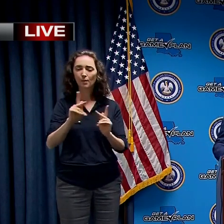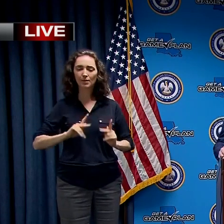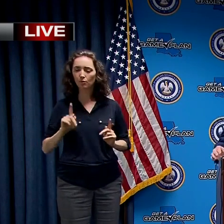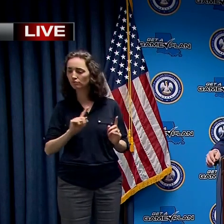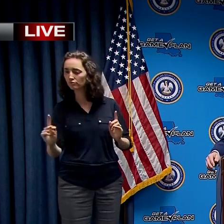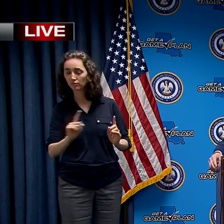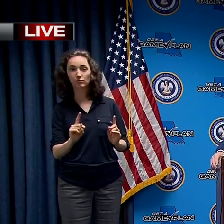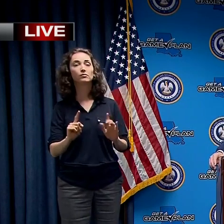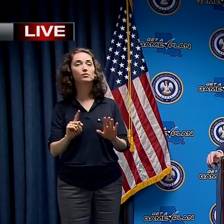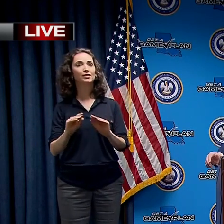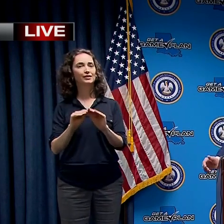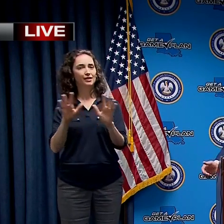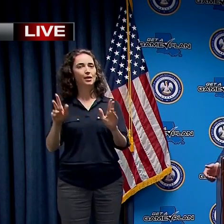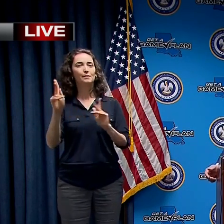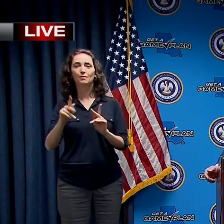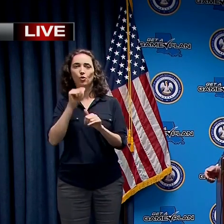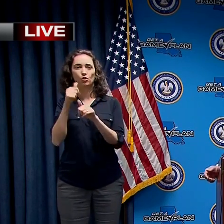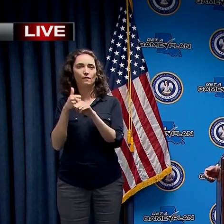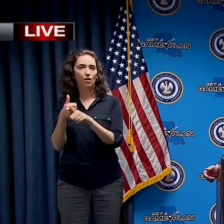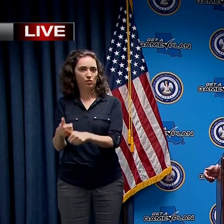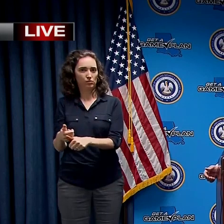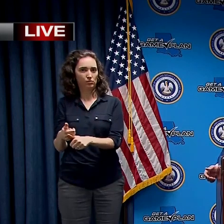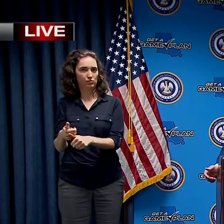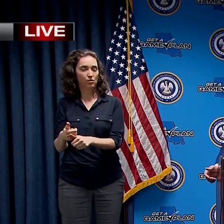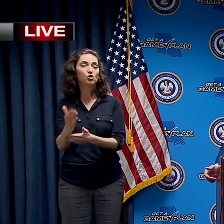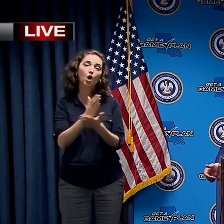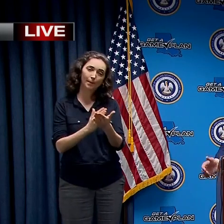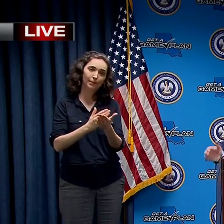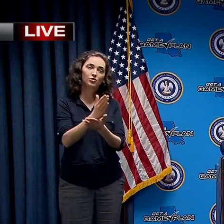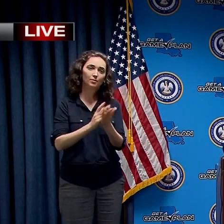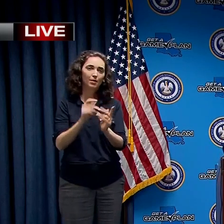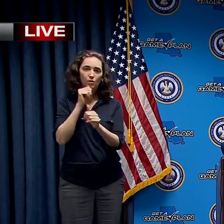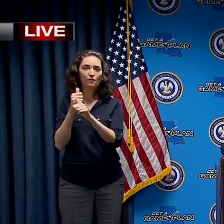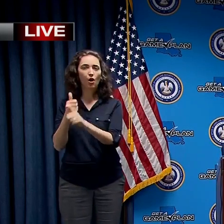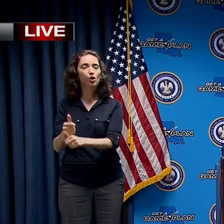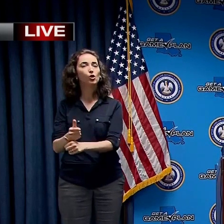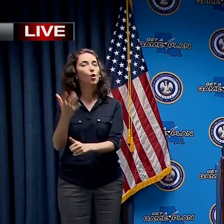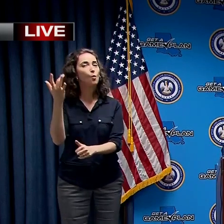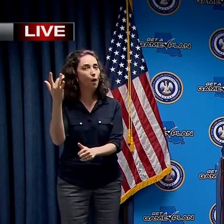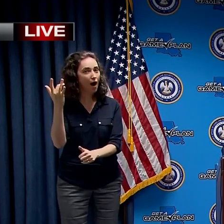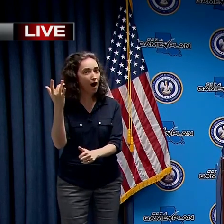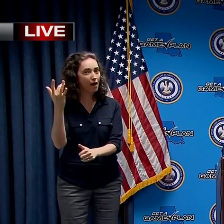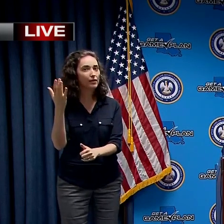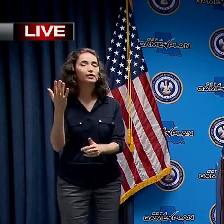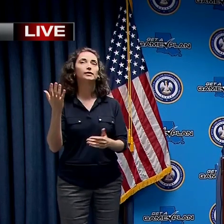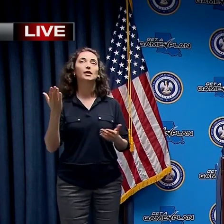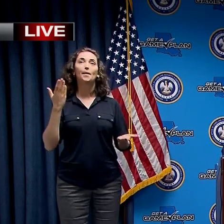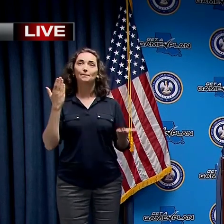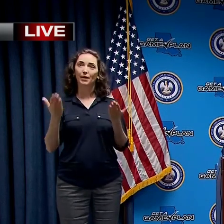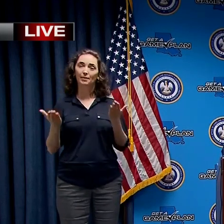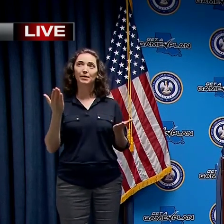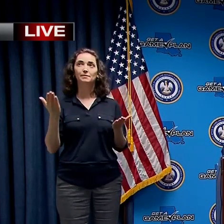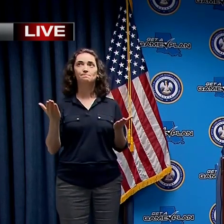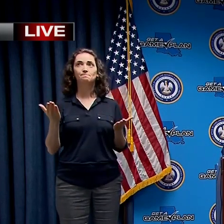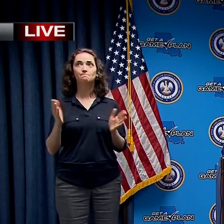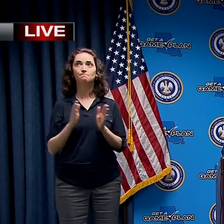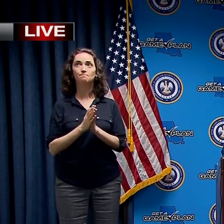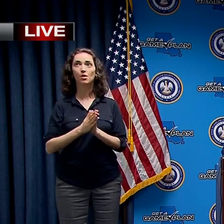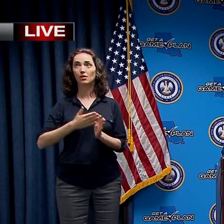And perhaps it is because, for some reason, I have not impressed upon all